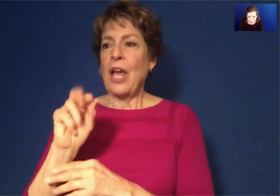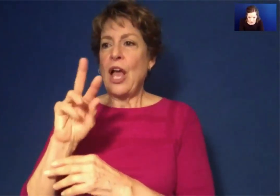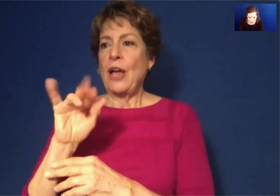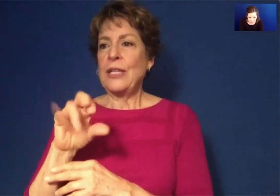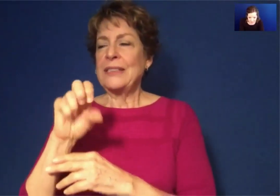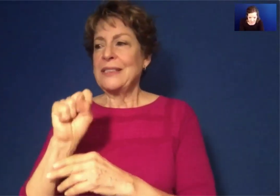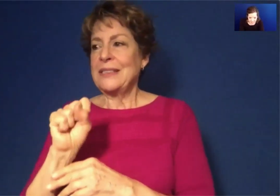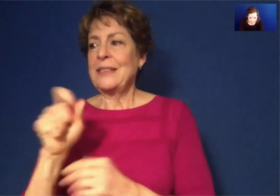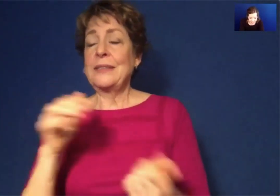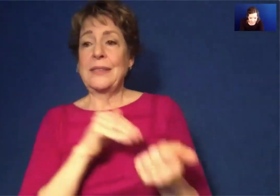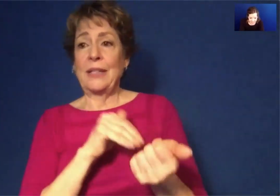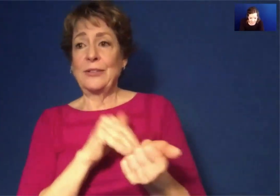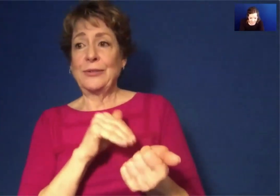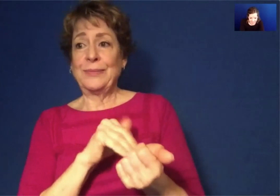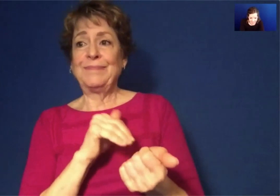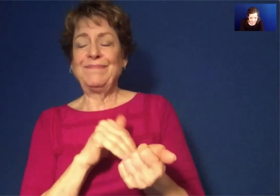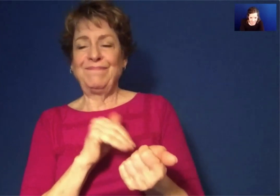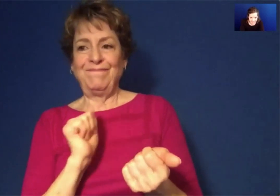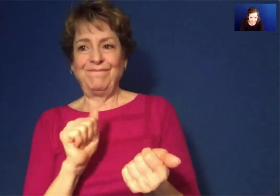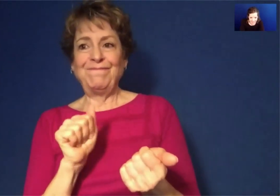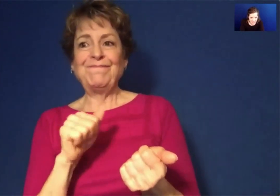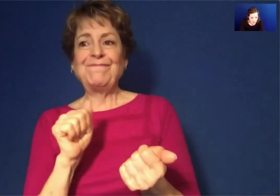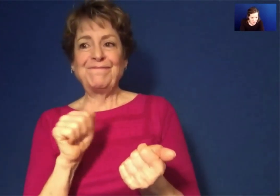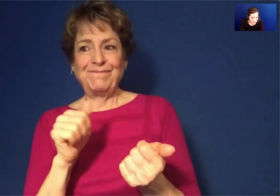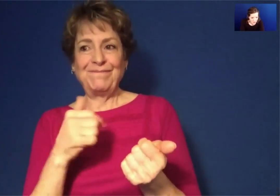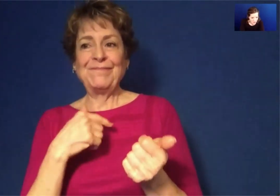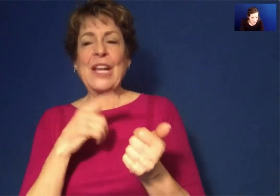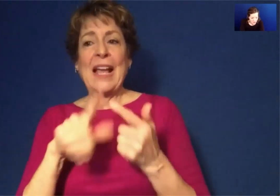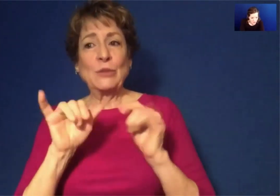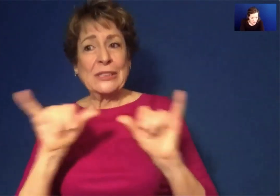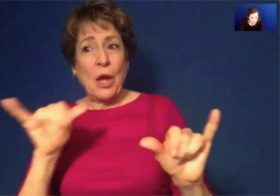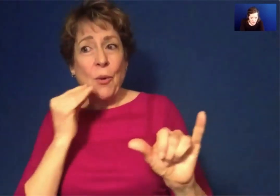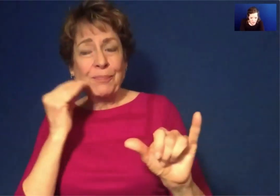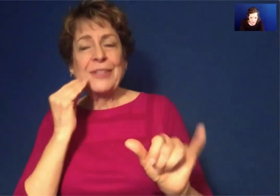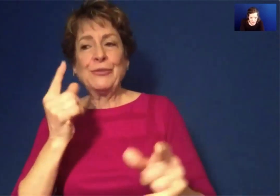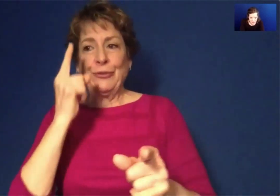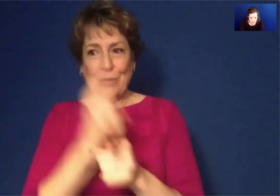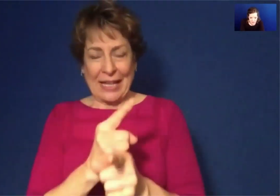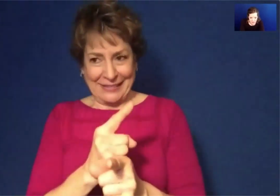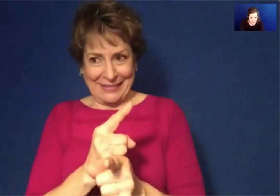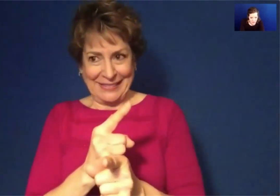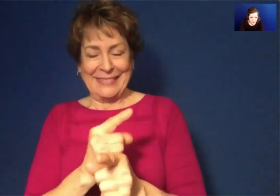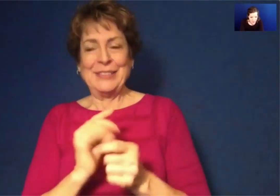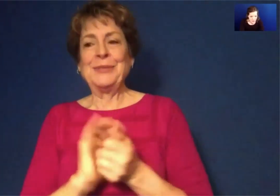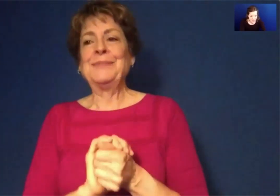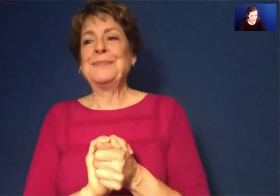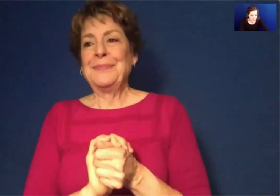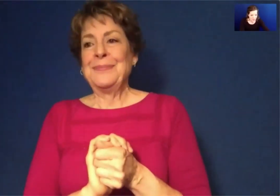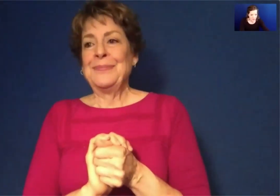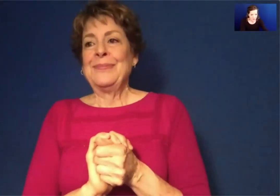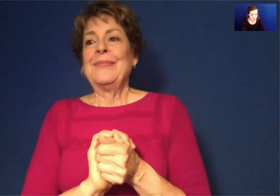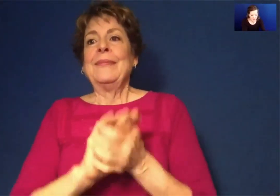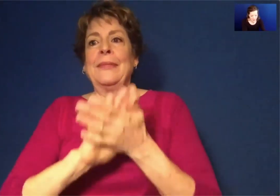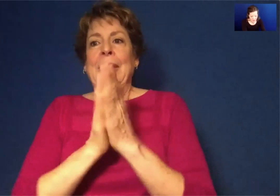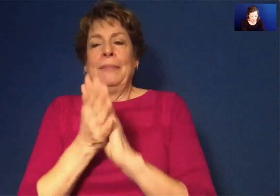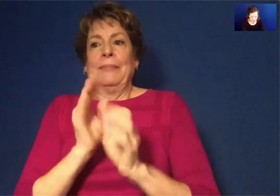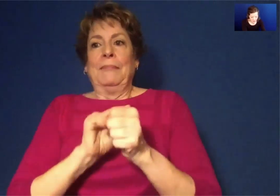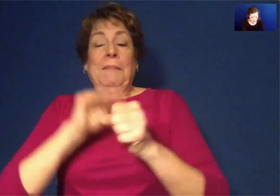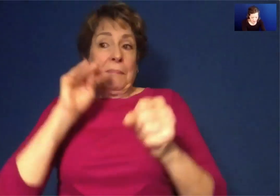Oh, yeah. Is the coronavirus why we have to stay at home? Yep, that's right, Big